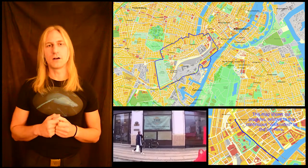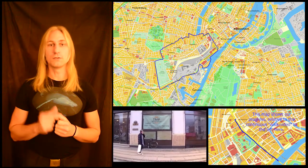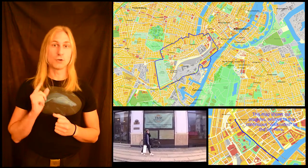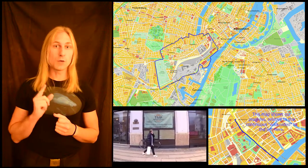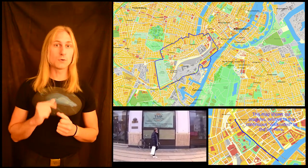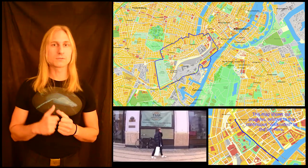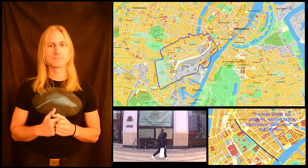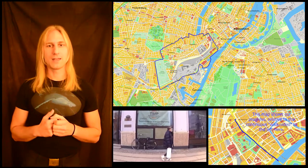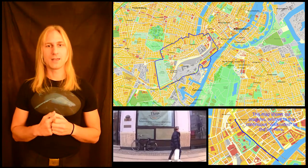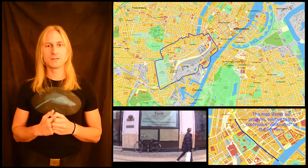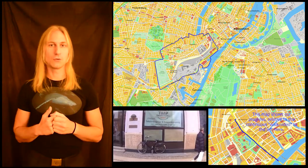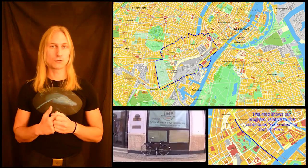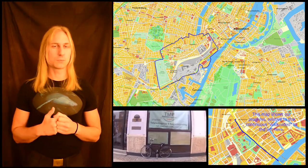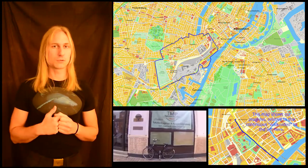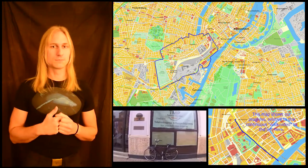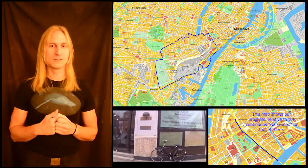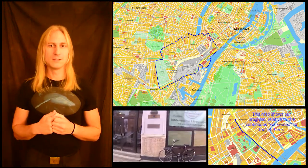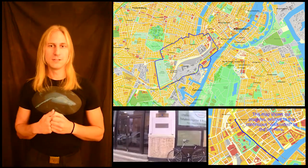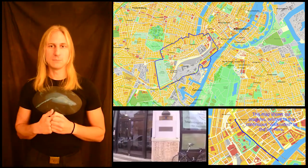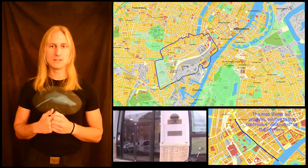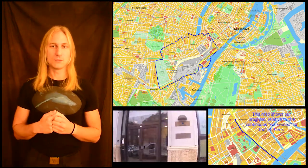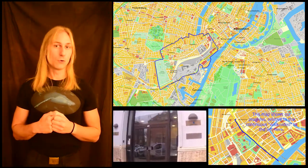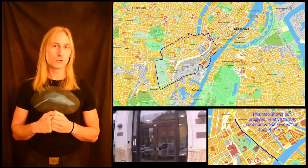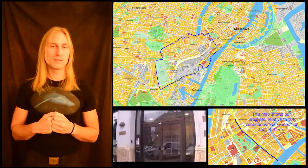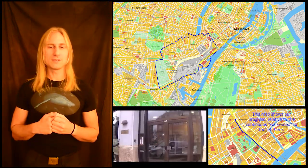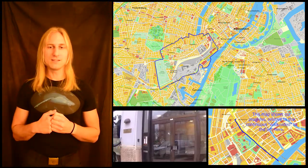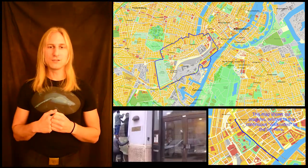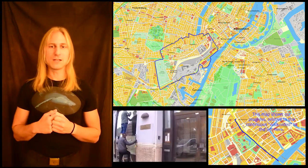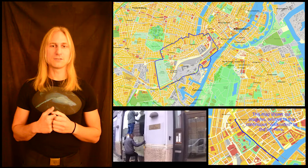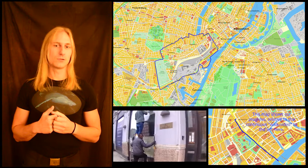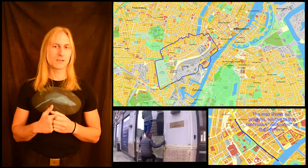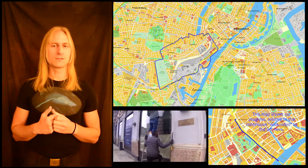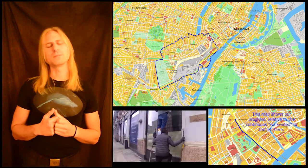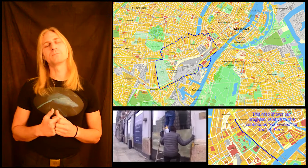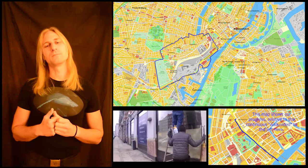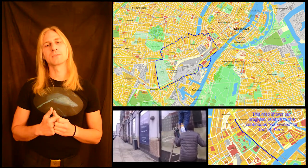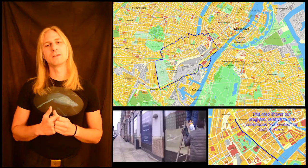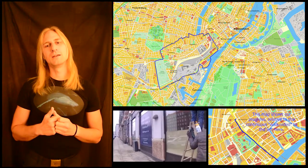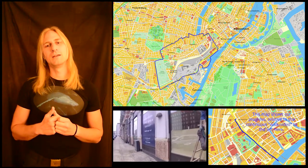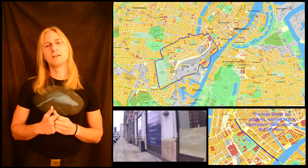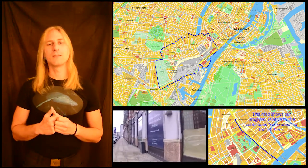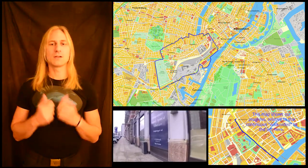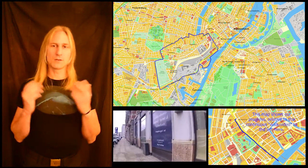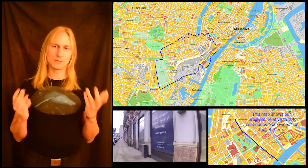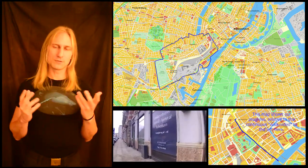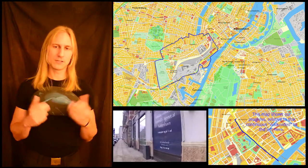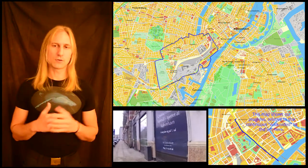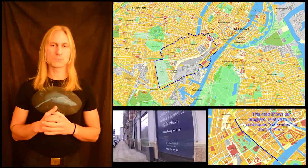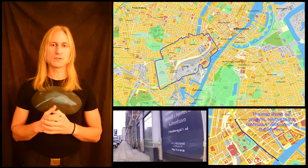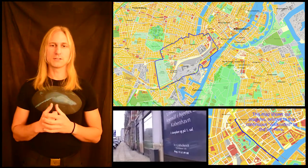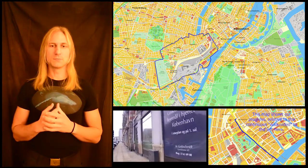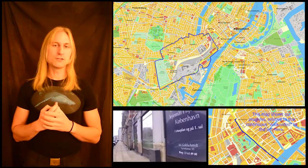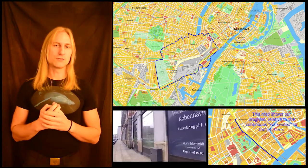stations are Nørreport and Østerport, meaning Northgate and Eastgate respectively. And there are